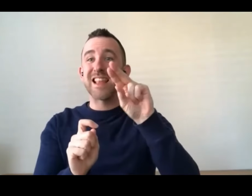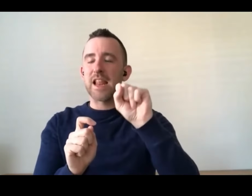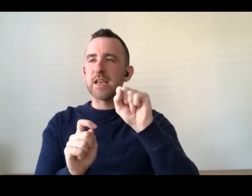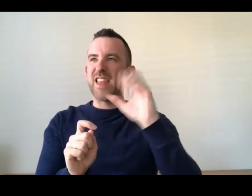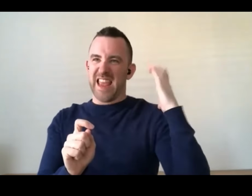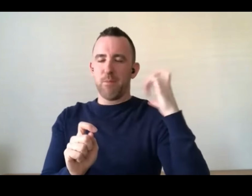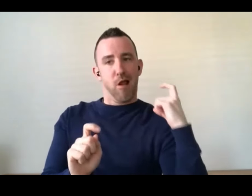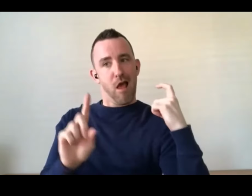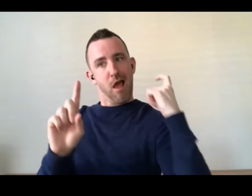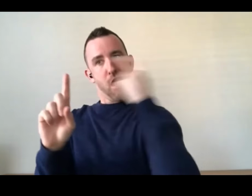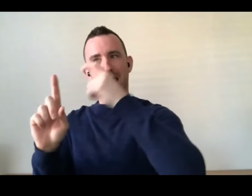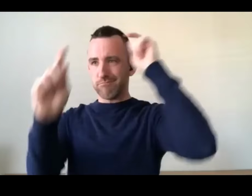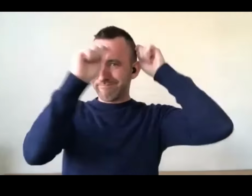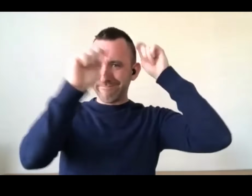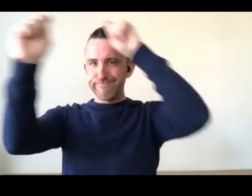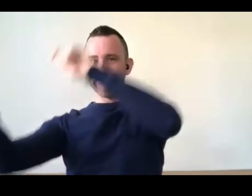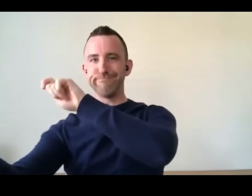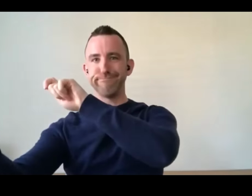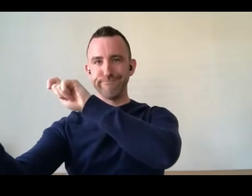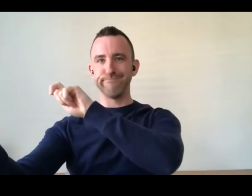their captainship to someone else.